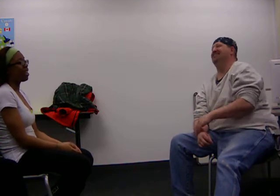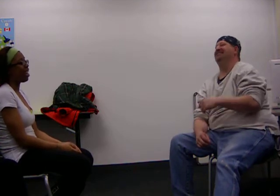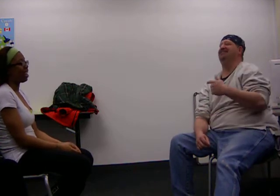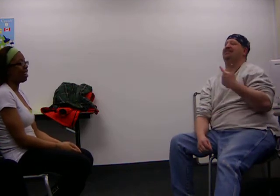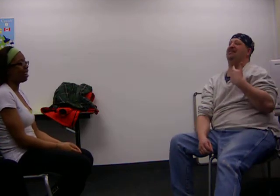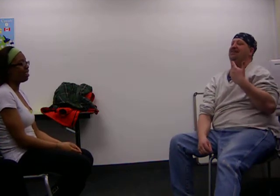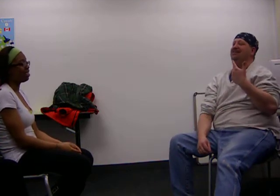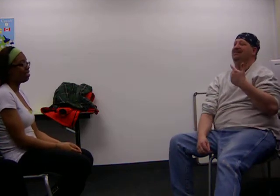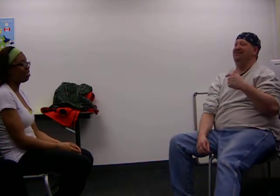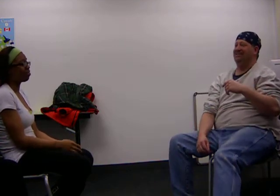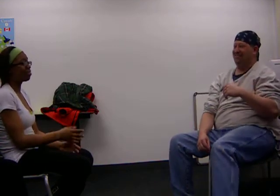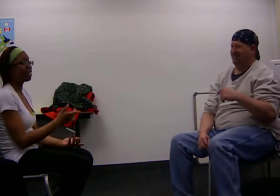Okay. Unless you don't want to.